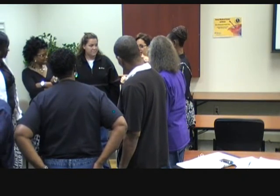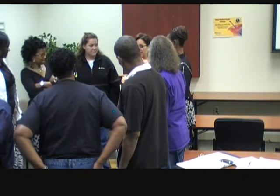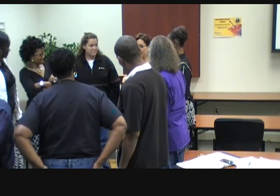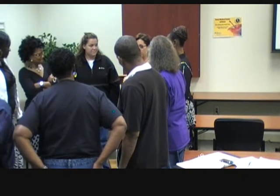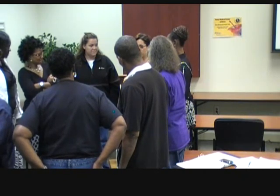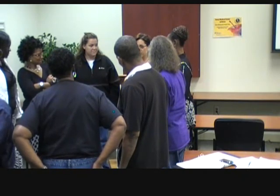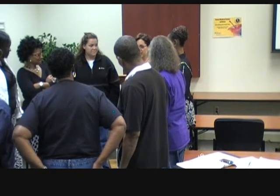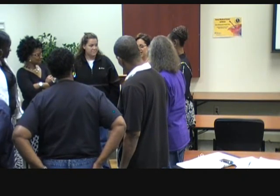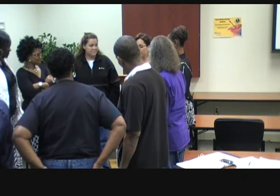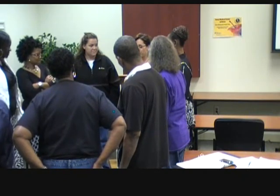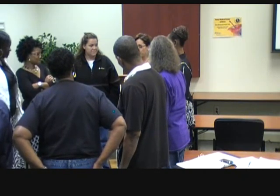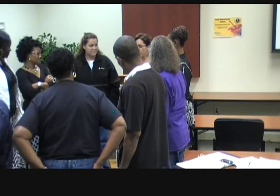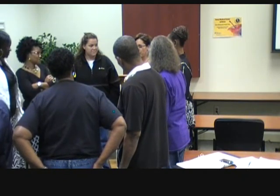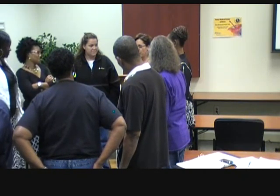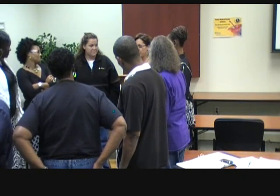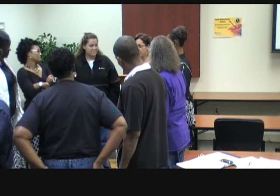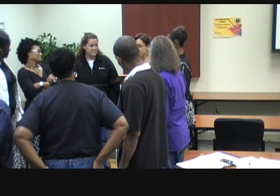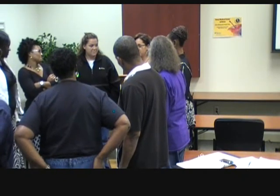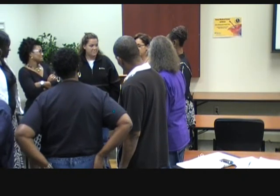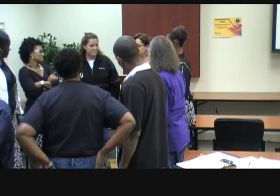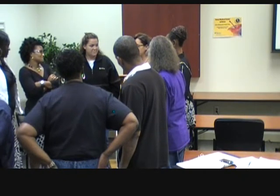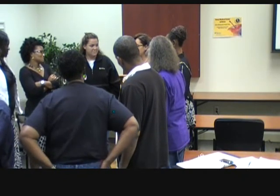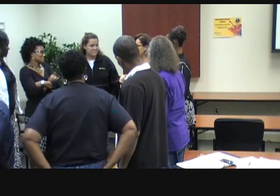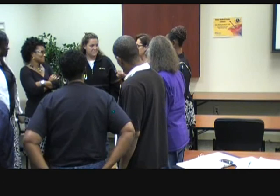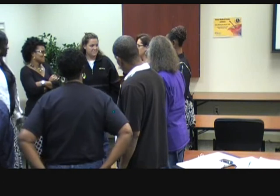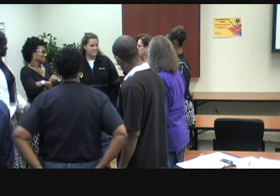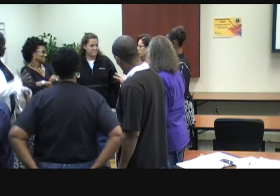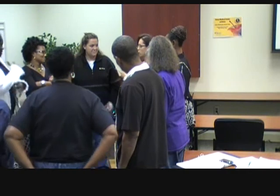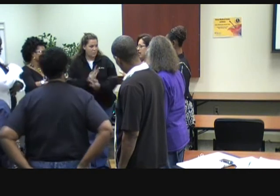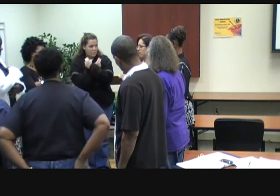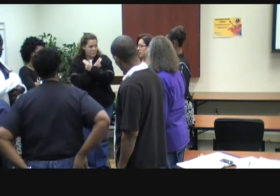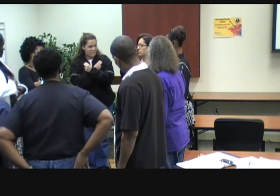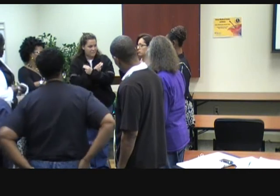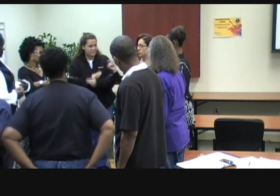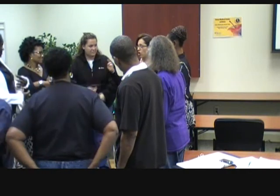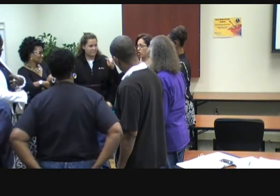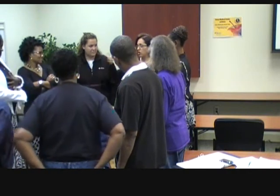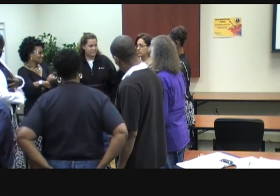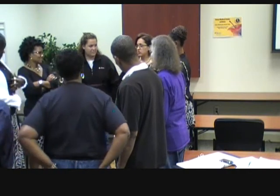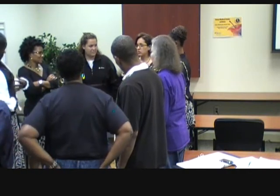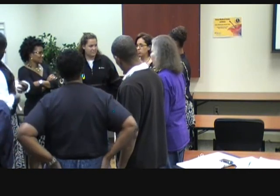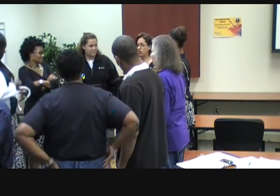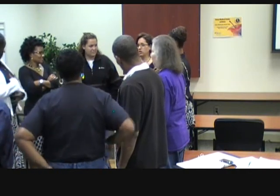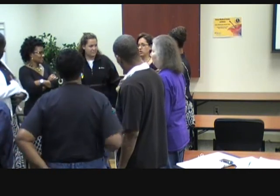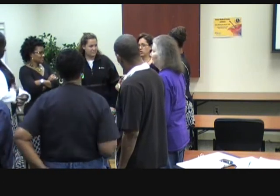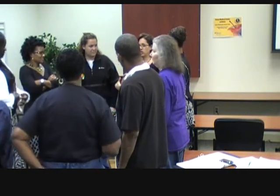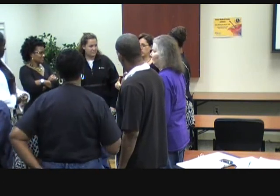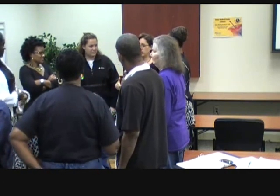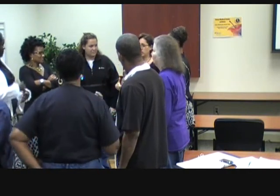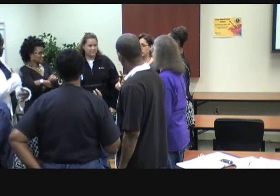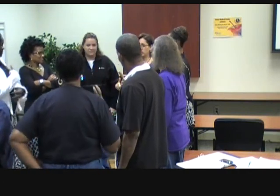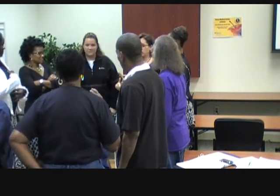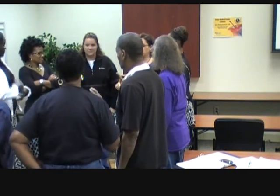an animal. I have to remember what everything is. Rabbit, dog, zebra.